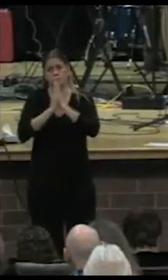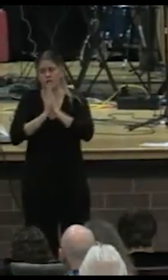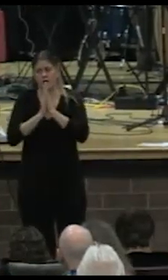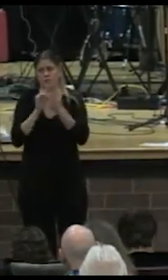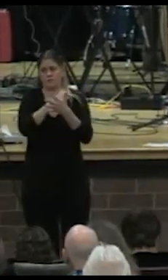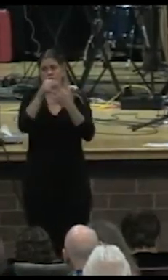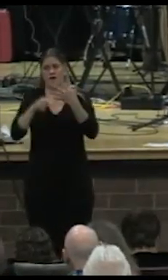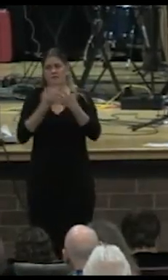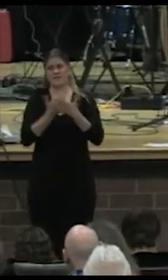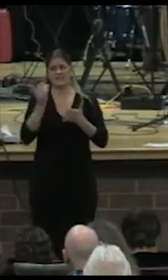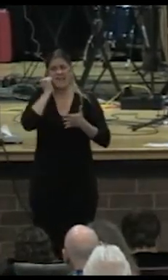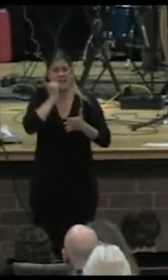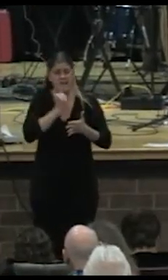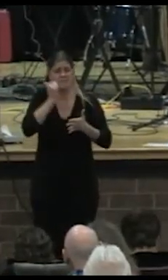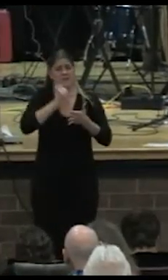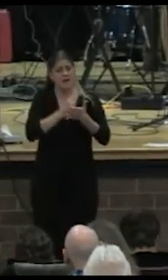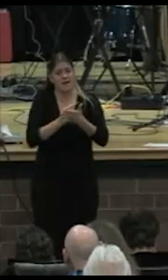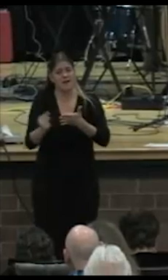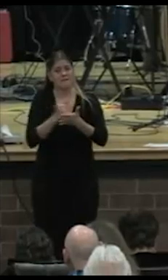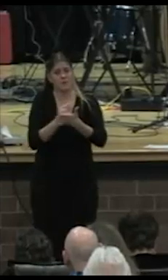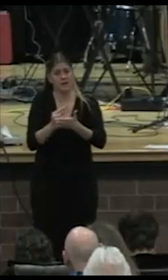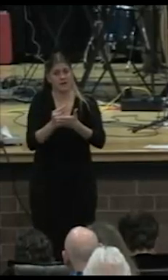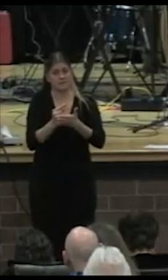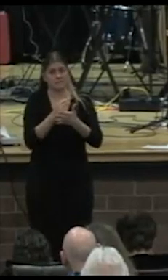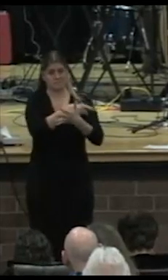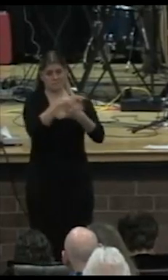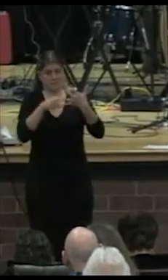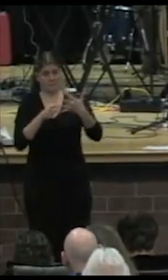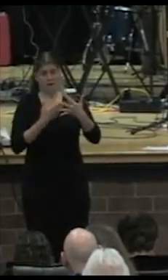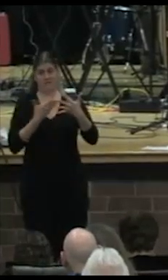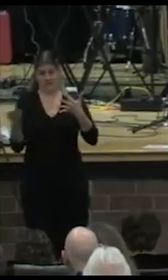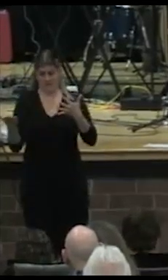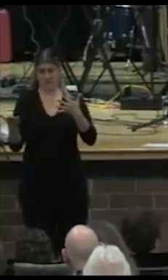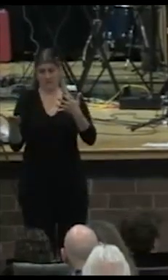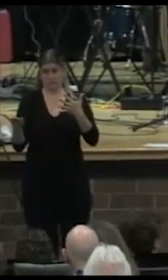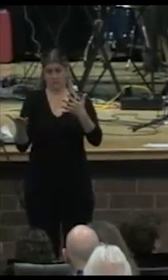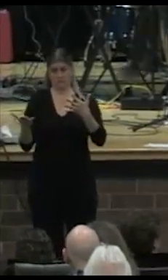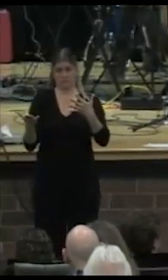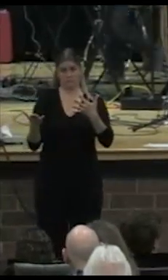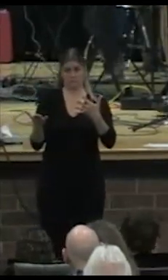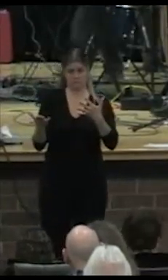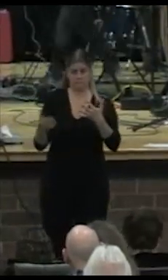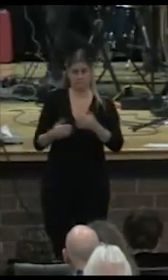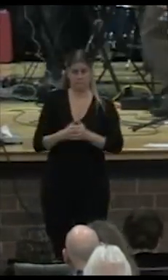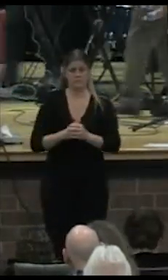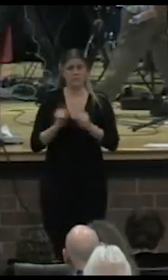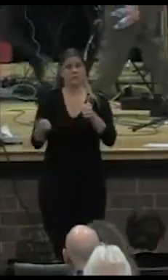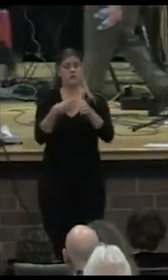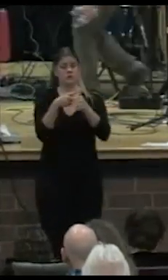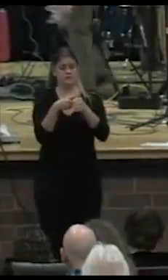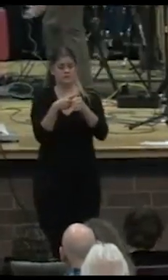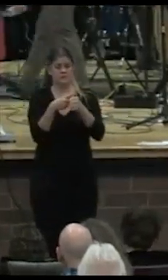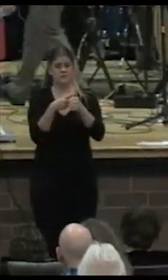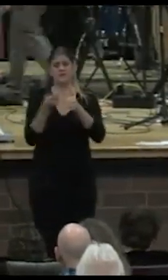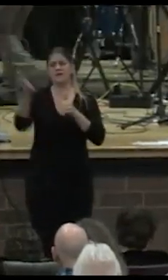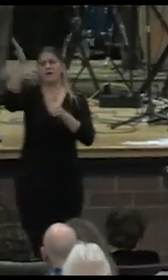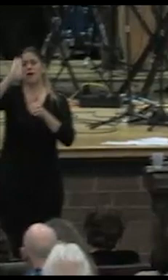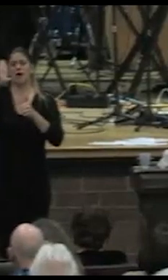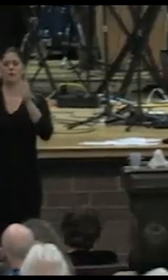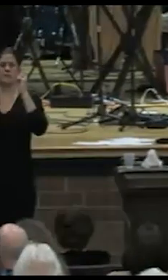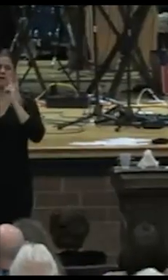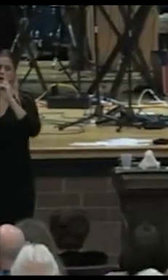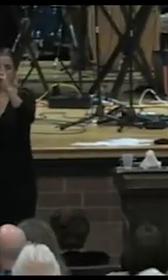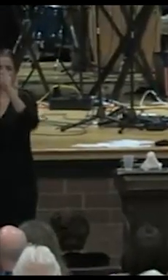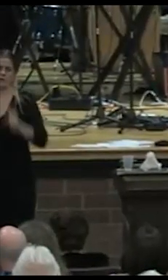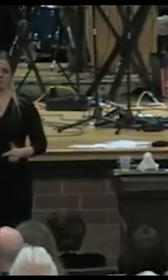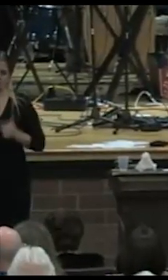week. Okay? There are five simple areas that we're trying to strive towards. The first one is that God will be honored in our lives,